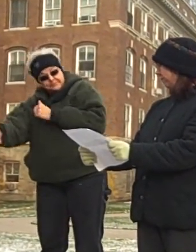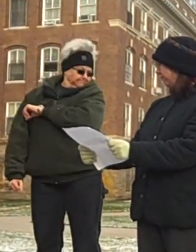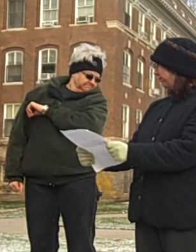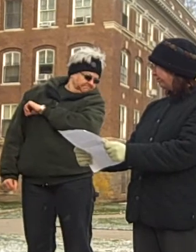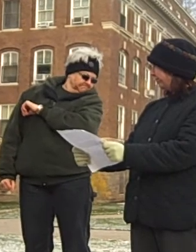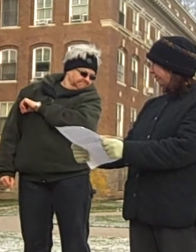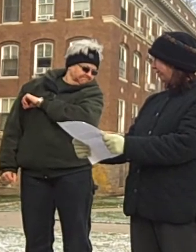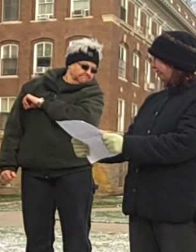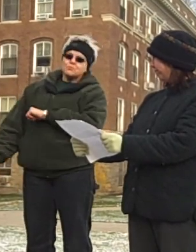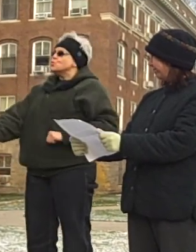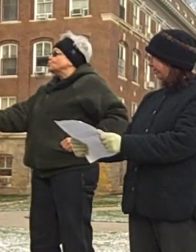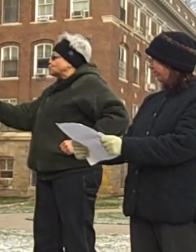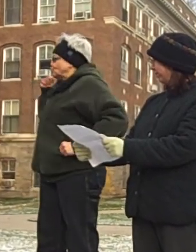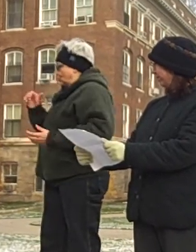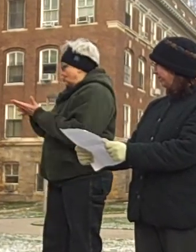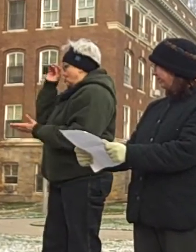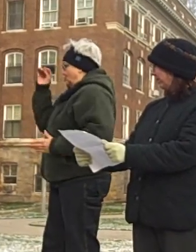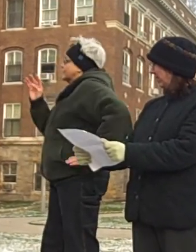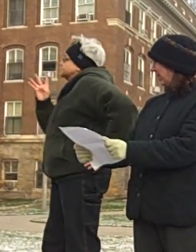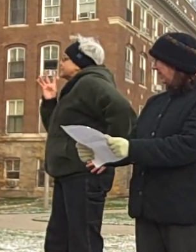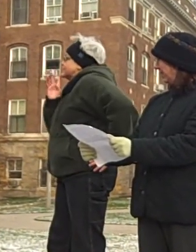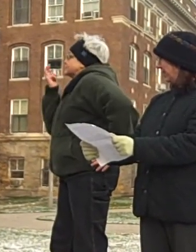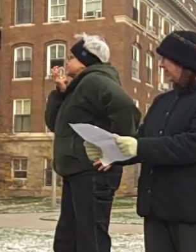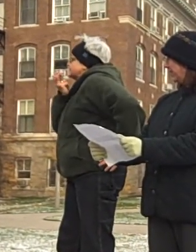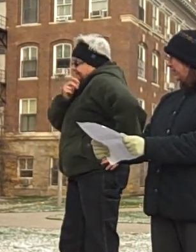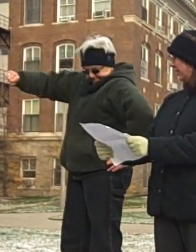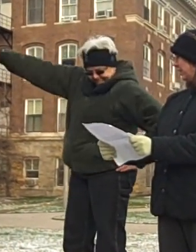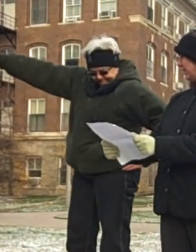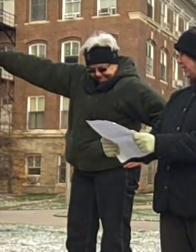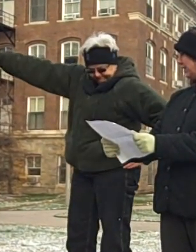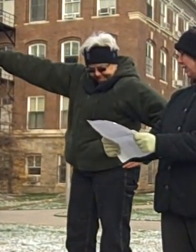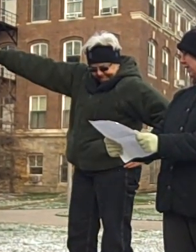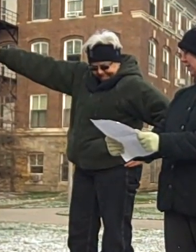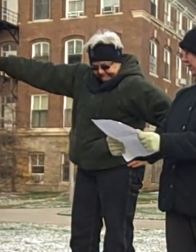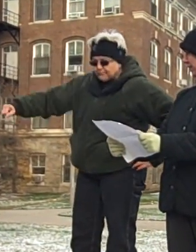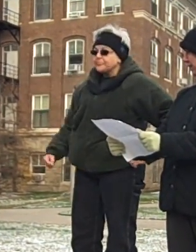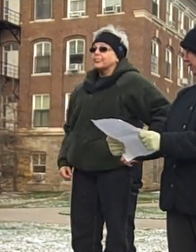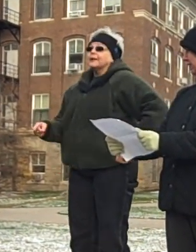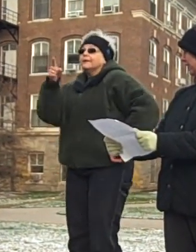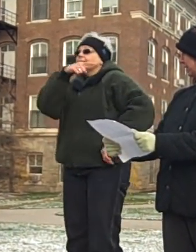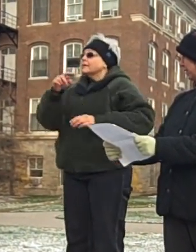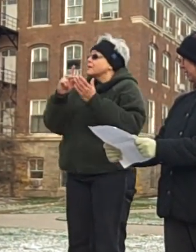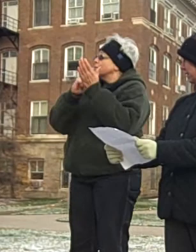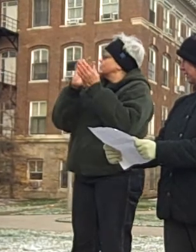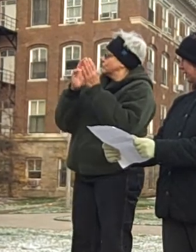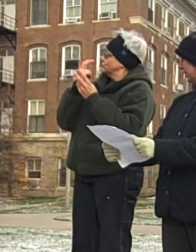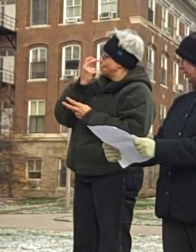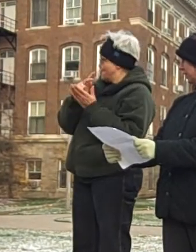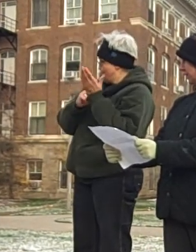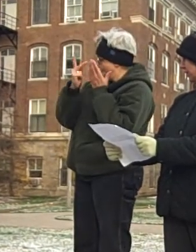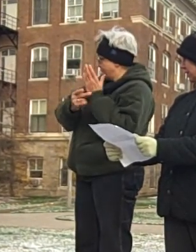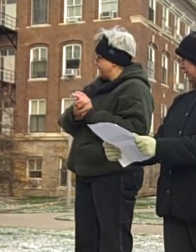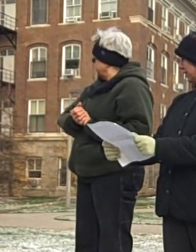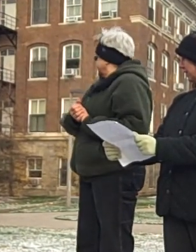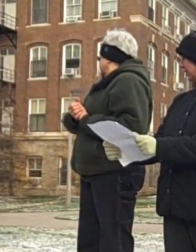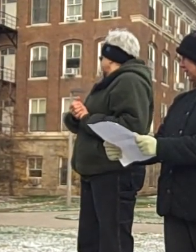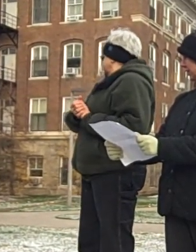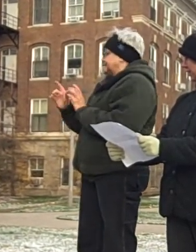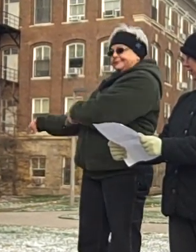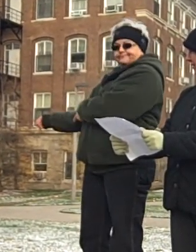From that point on, I was not interested in learning anything from this teacher. To speak, to work with